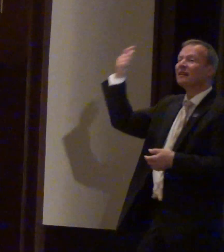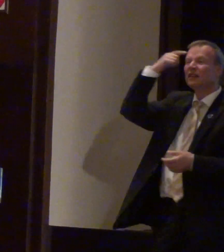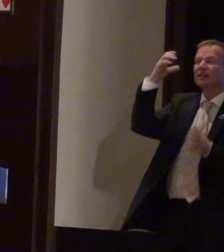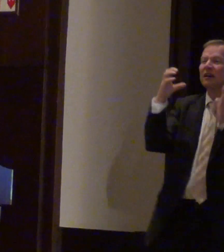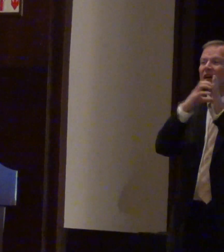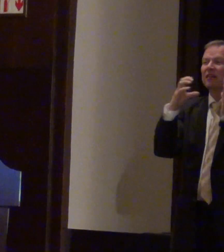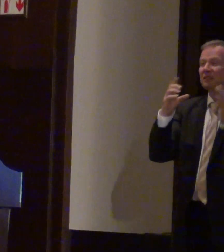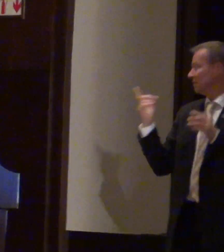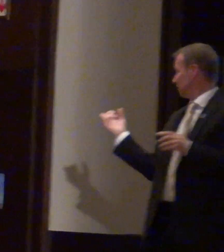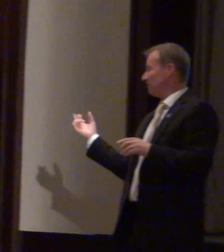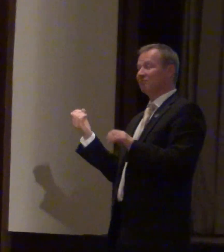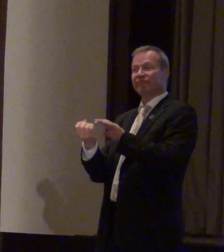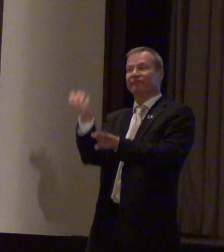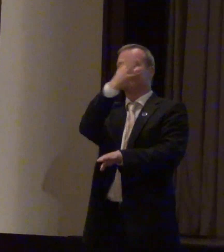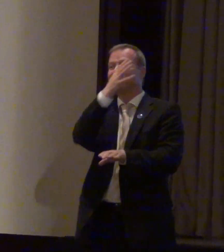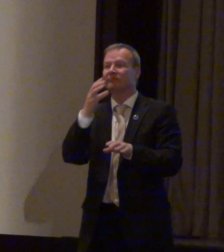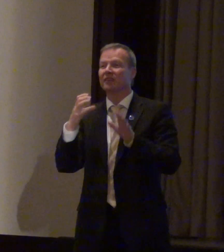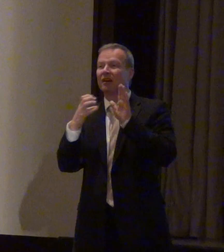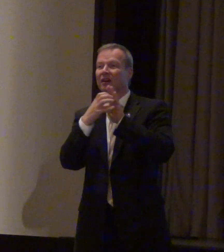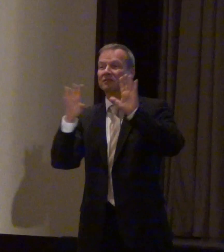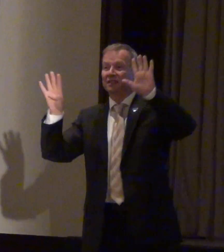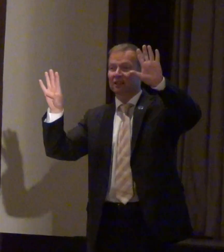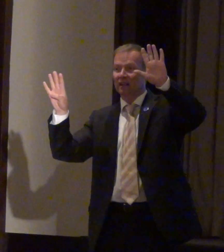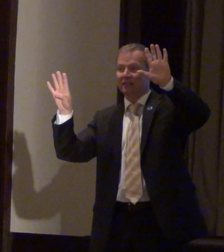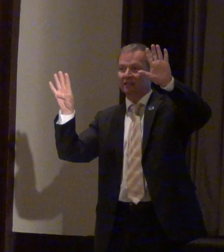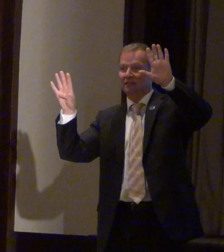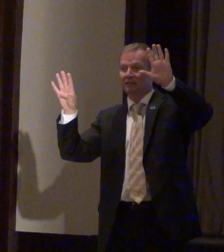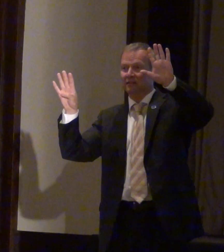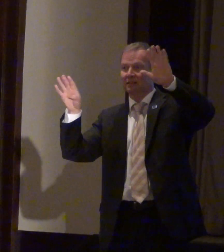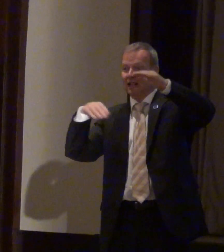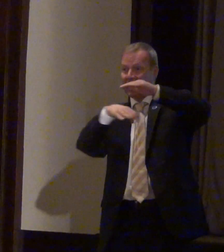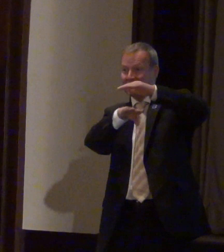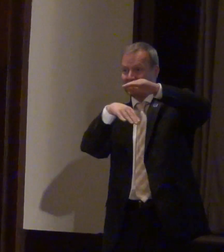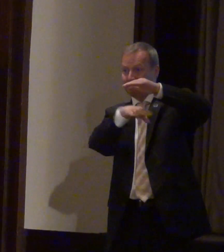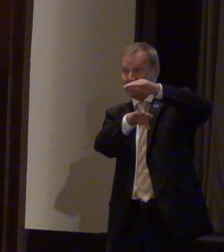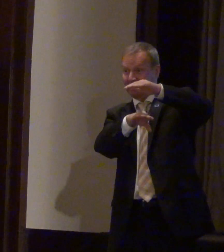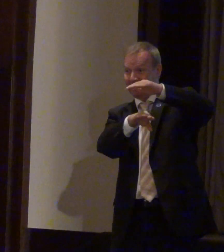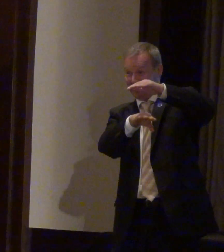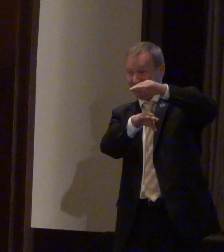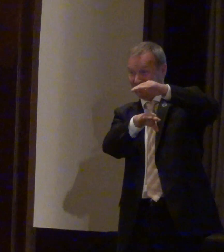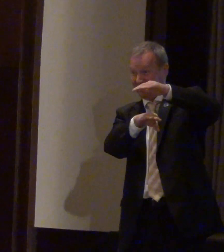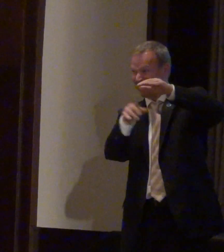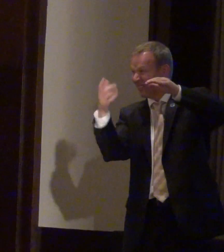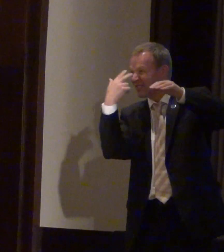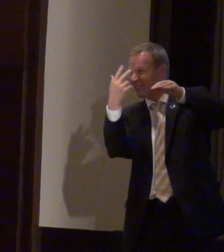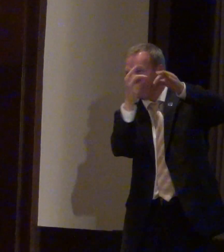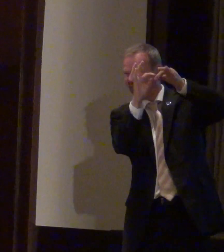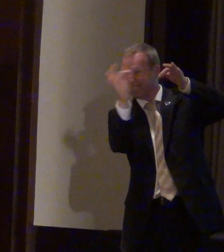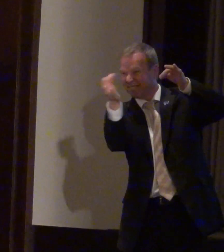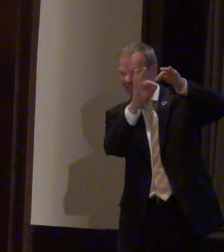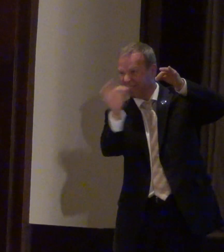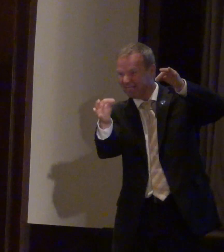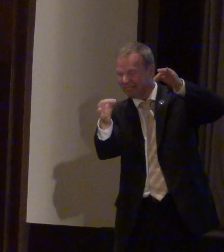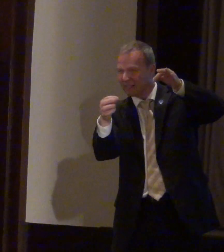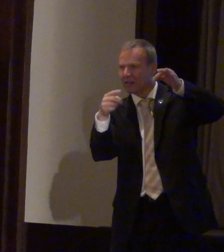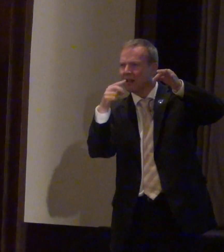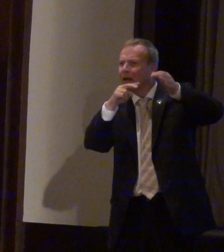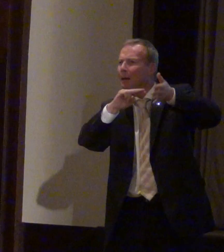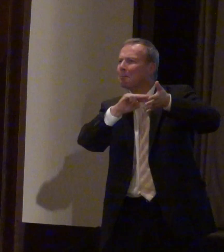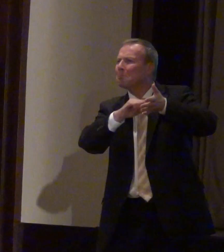last curtain call and my last idea to support your ongoing work. We know